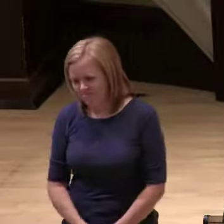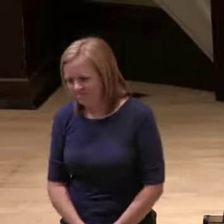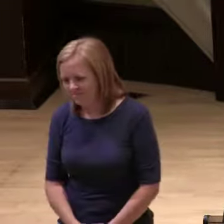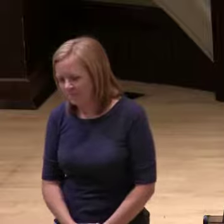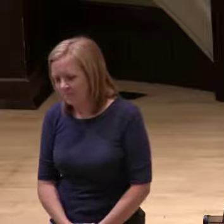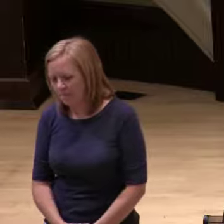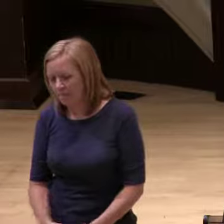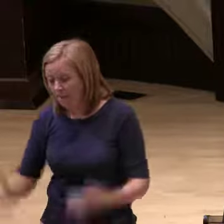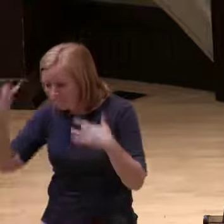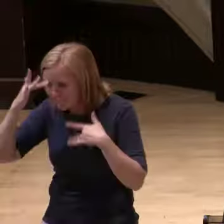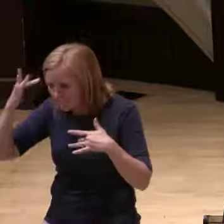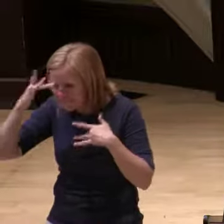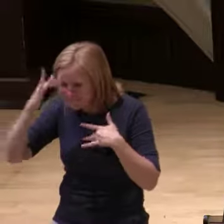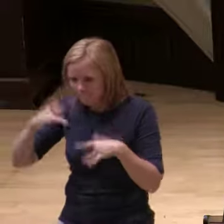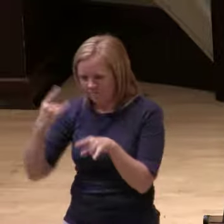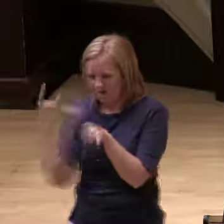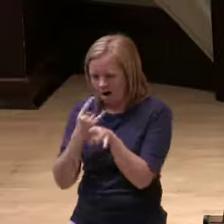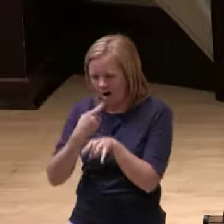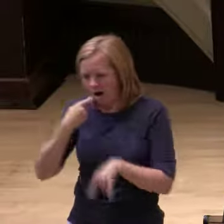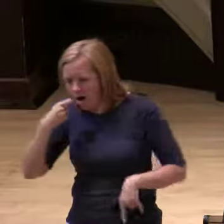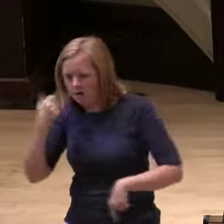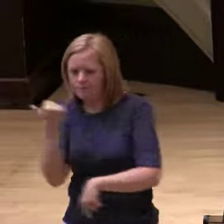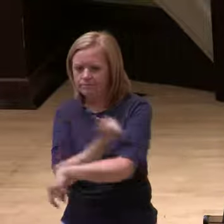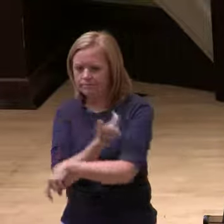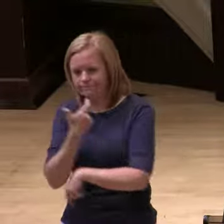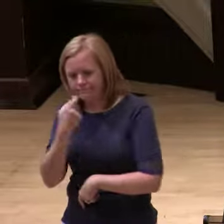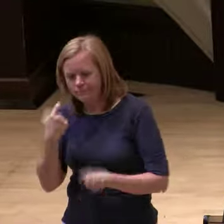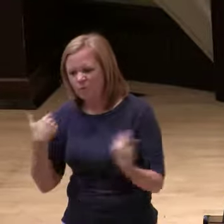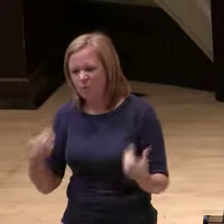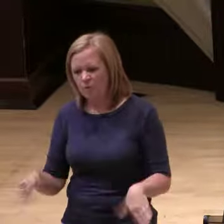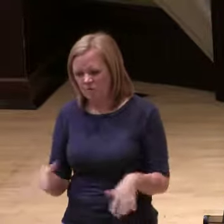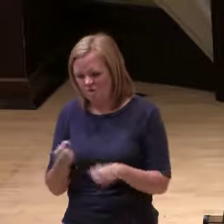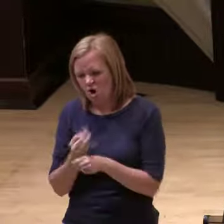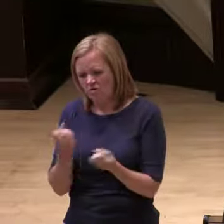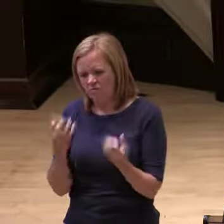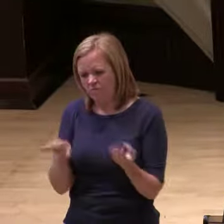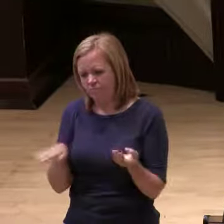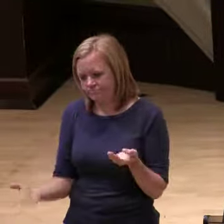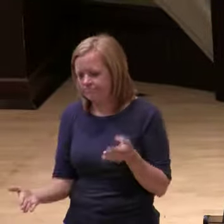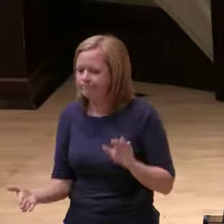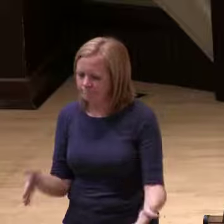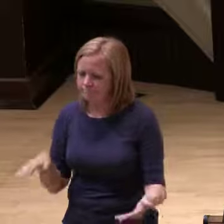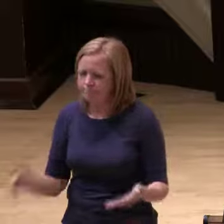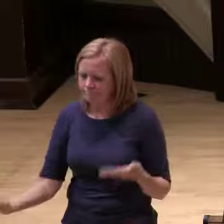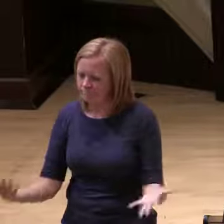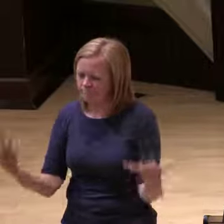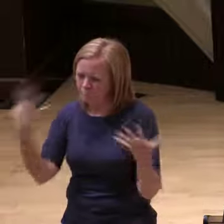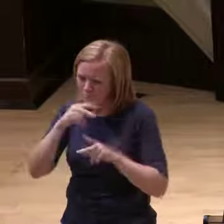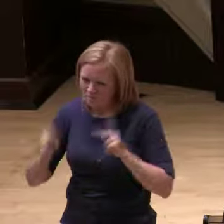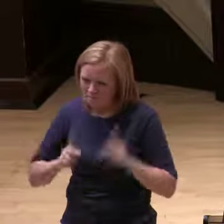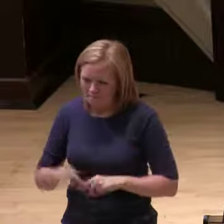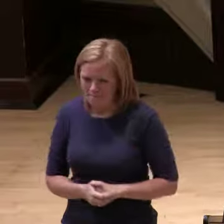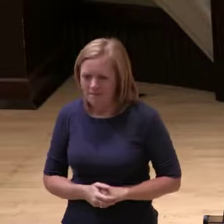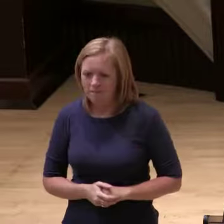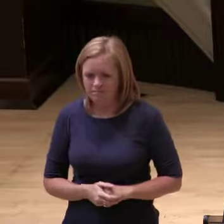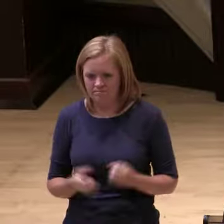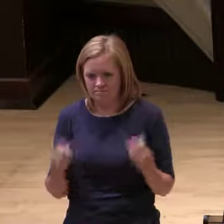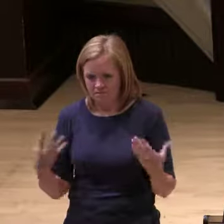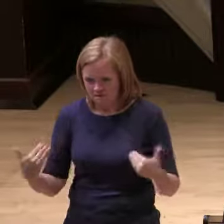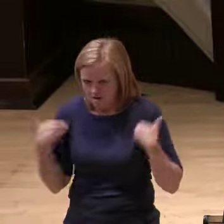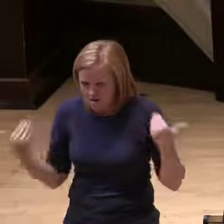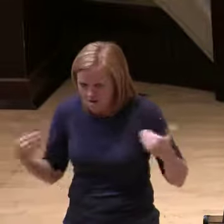The diseases of alcoholism and addiction have taken the lives of so many beautiful people, many of them very